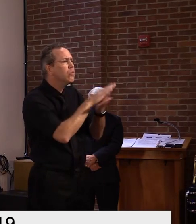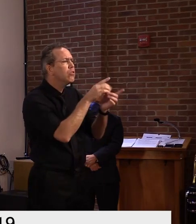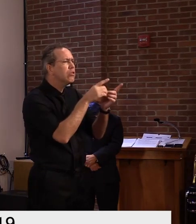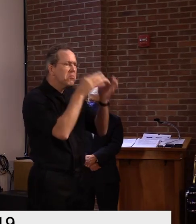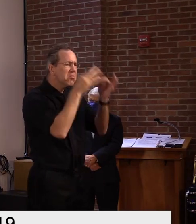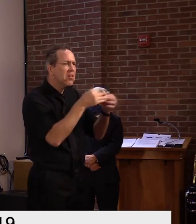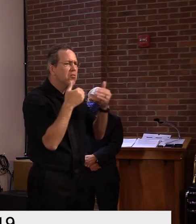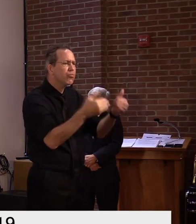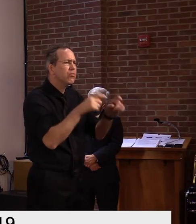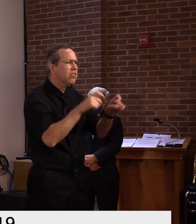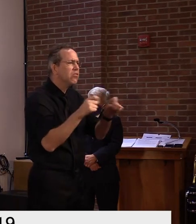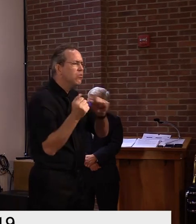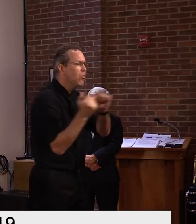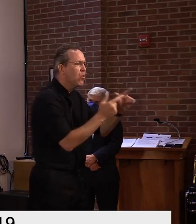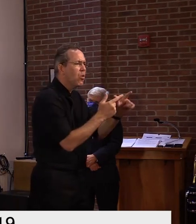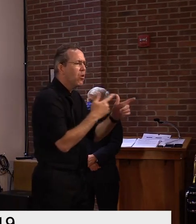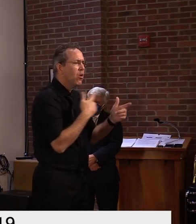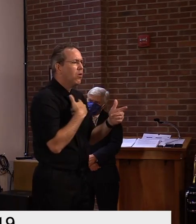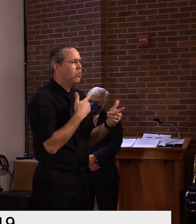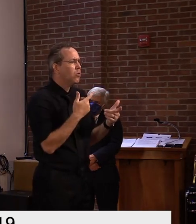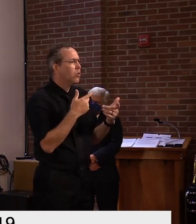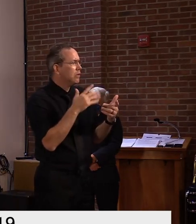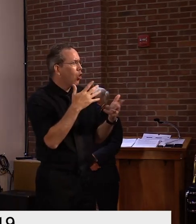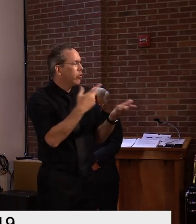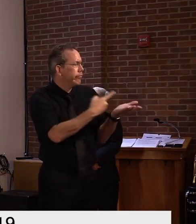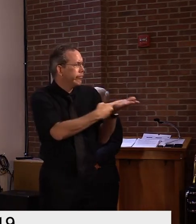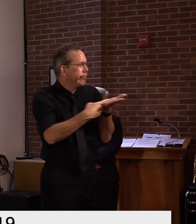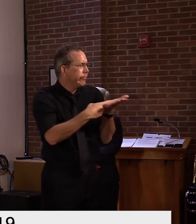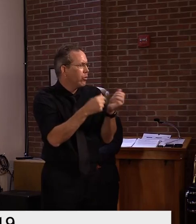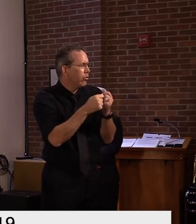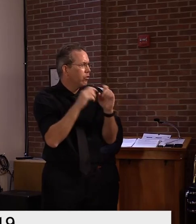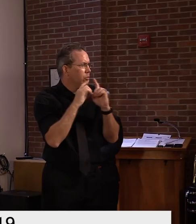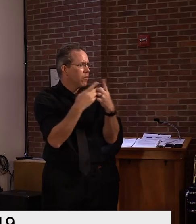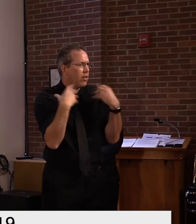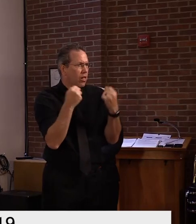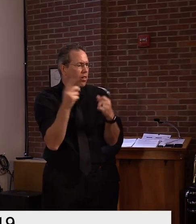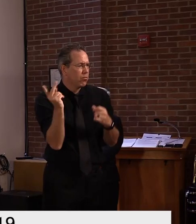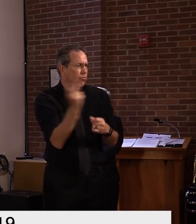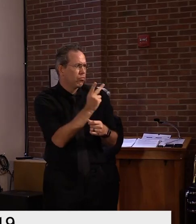but I'm unaware currently of schools on their own embarking on a testing protocol.